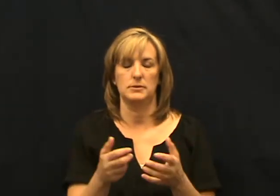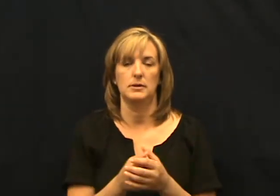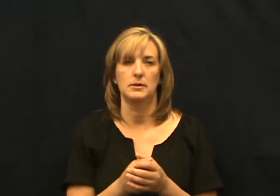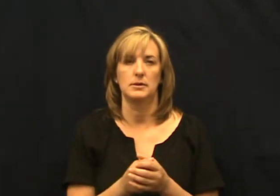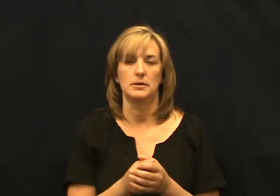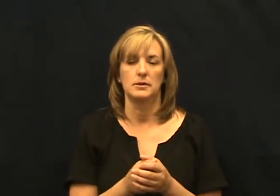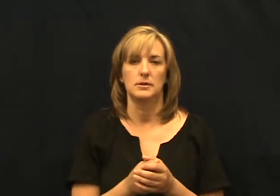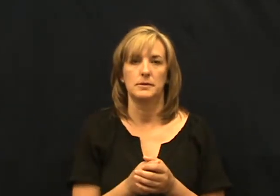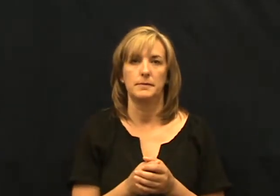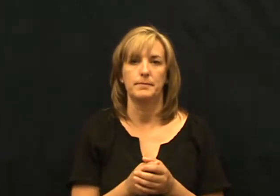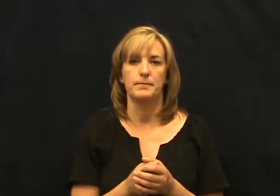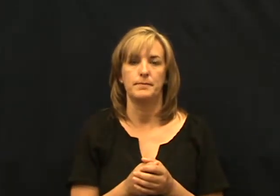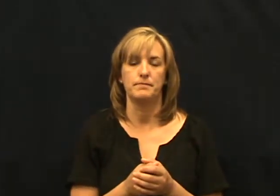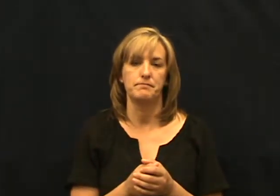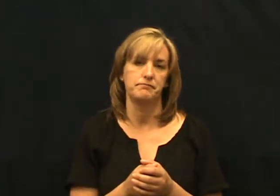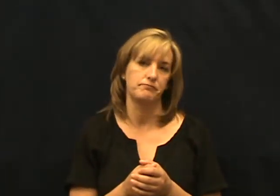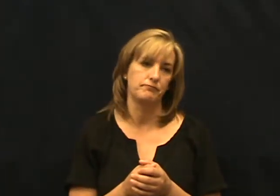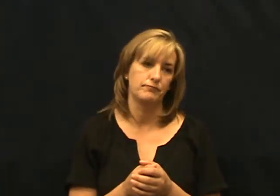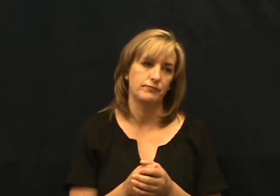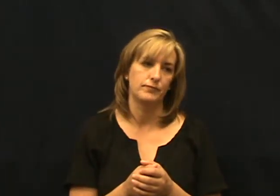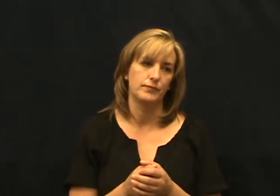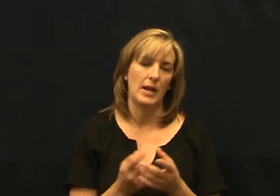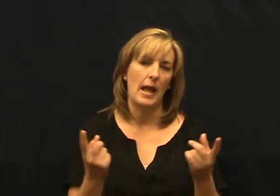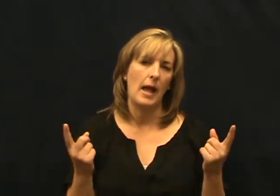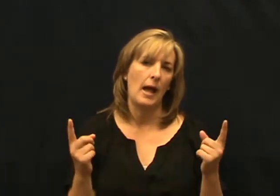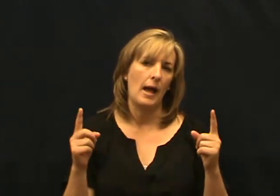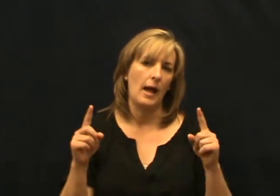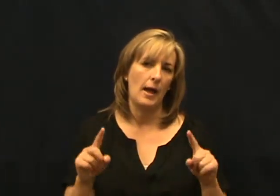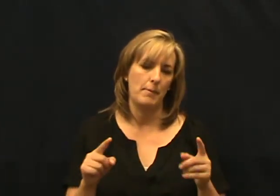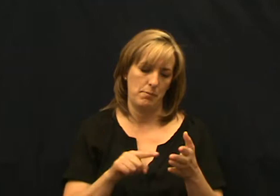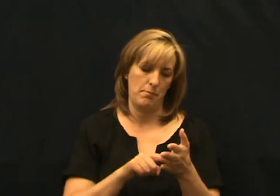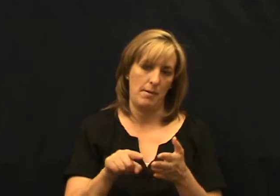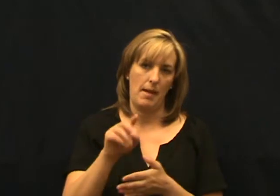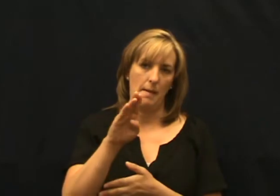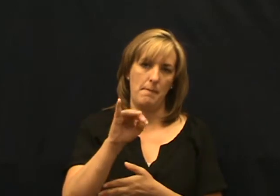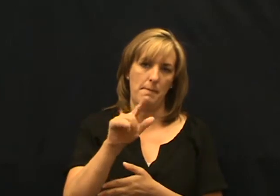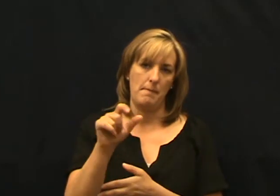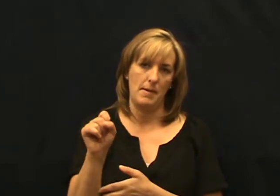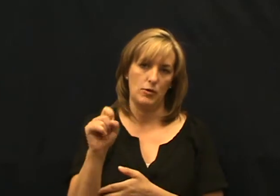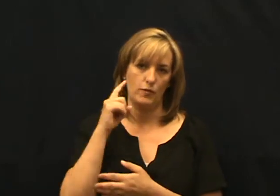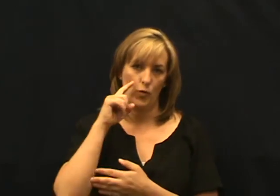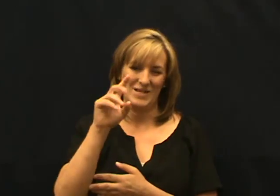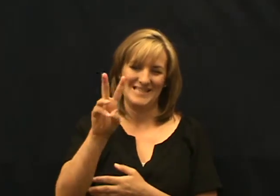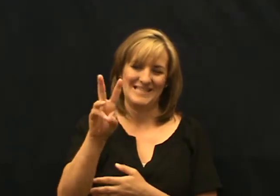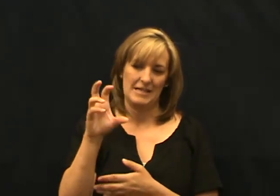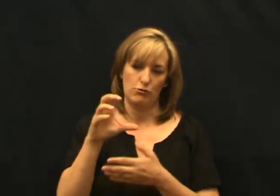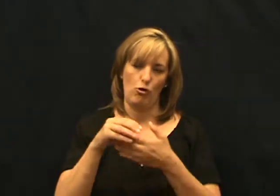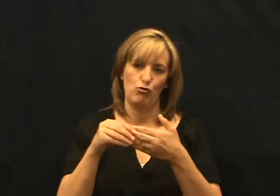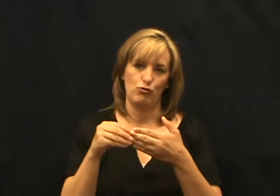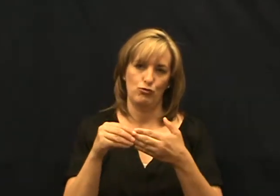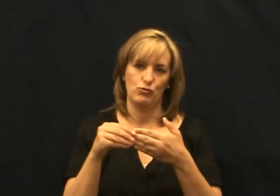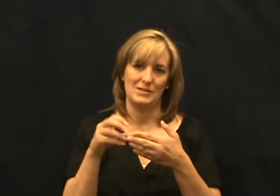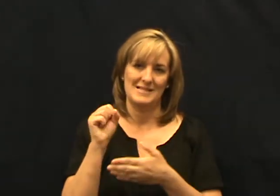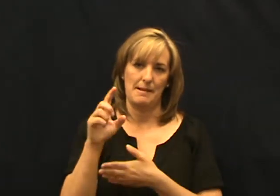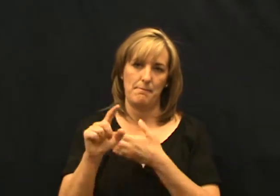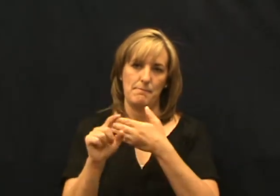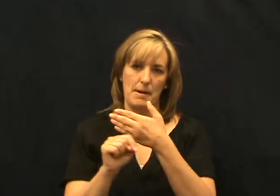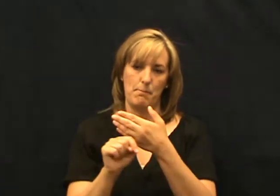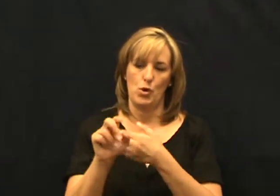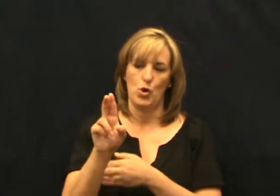we received and paid bills totaling $600 for September utilities and services. So